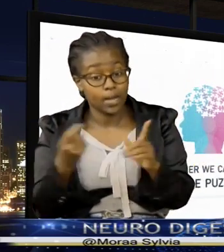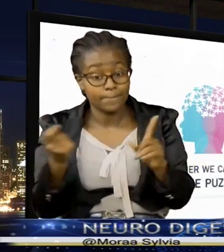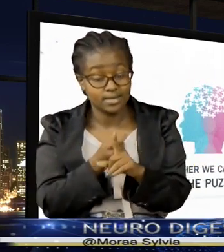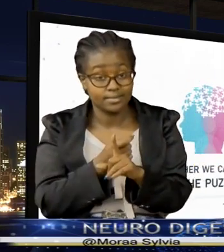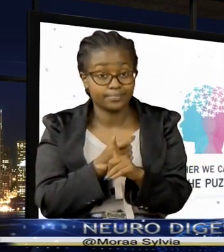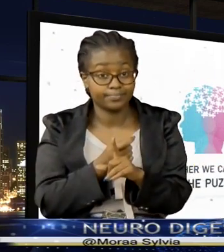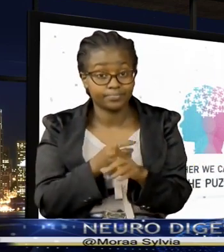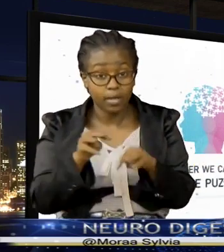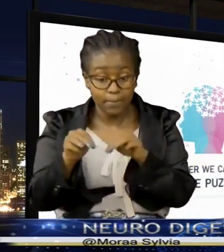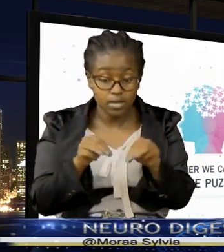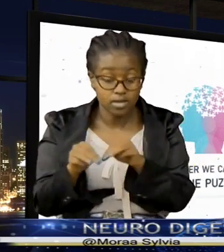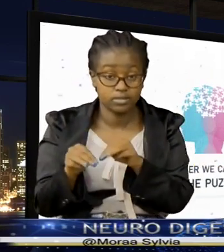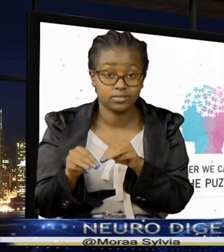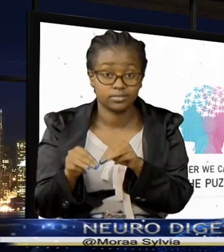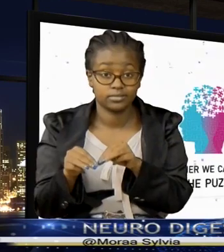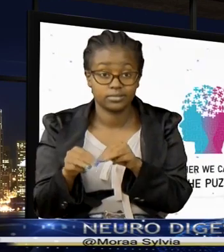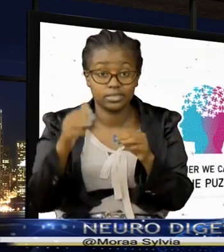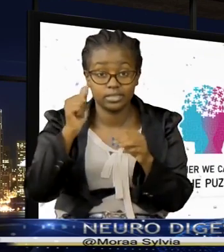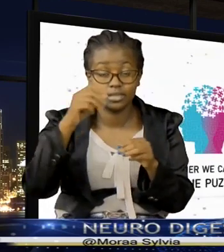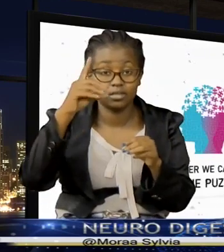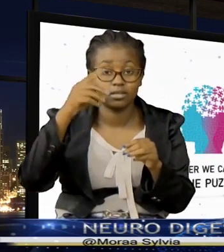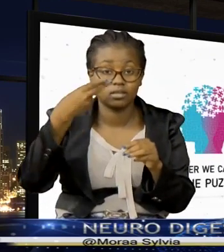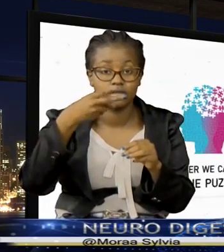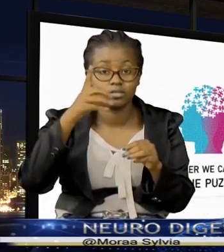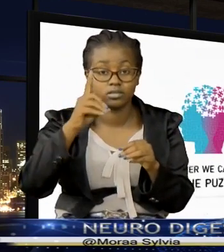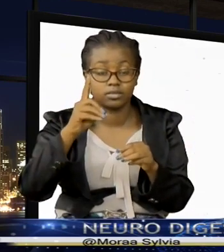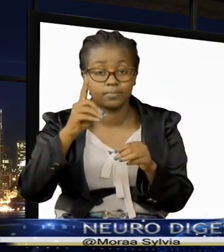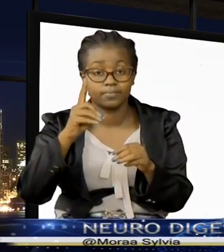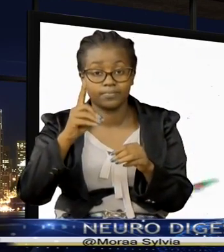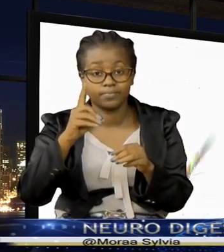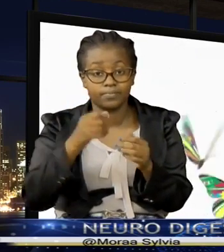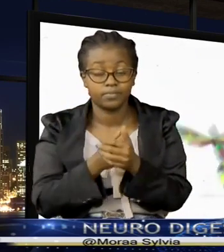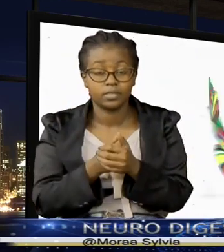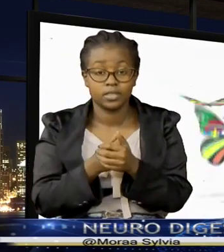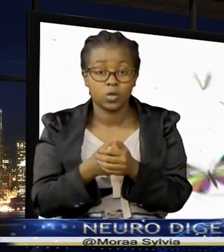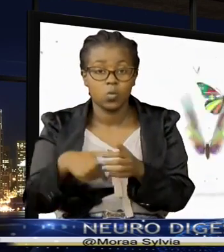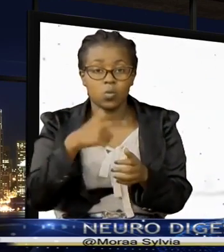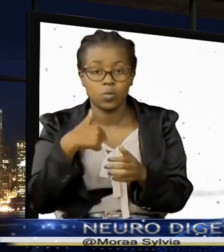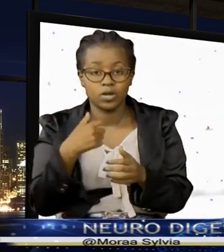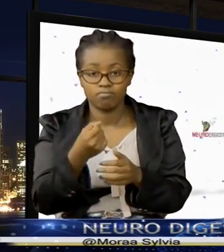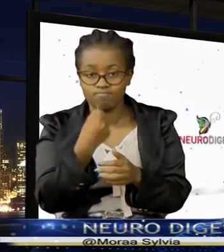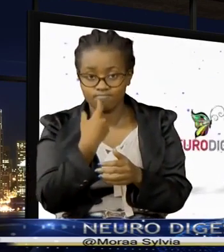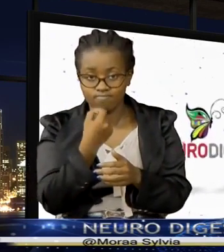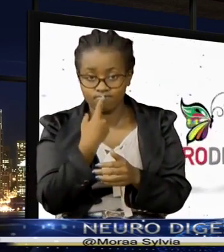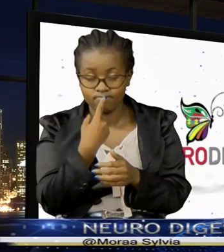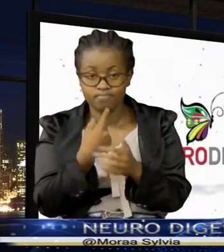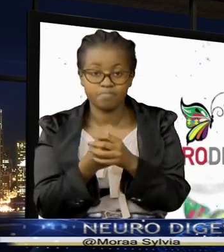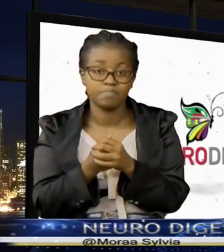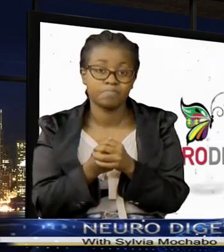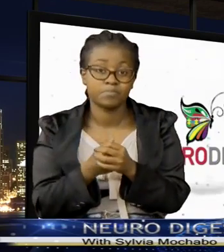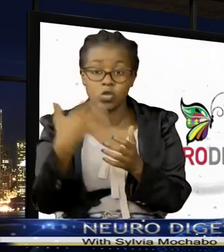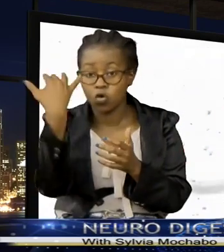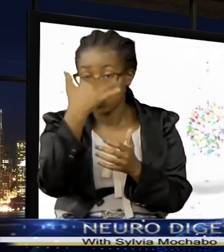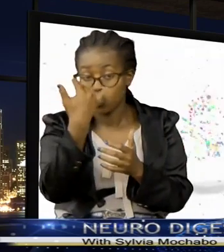treated or managed. Like ADHD, with the nutrition and the extreme cases, we need to take medicine.